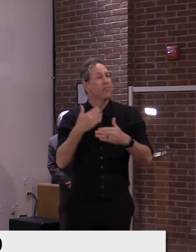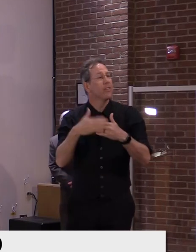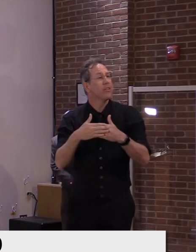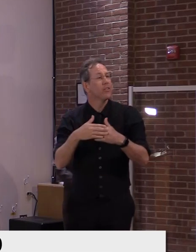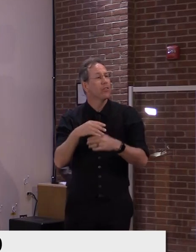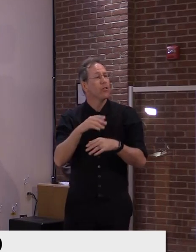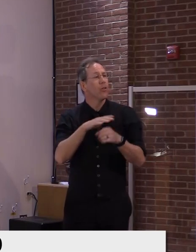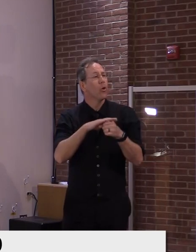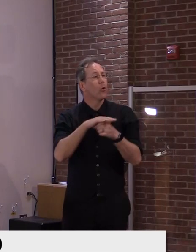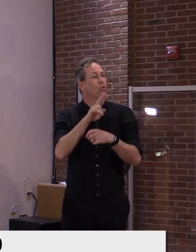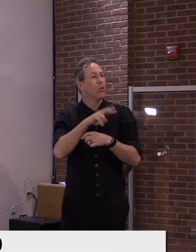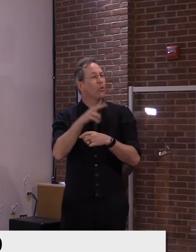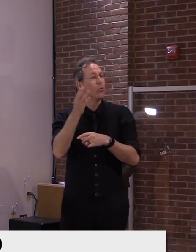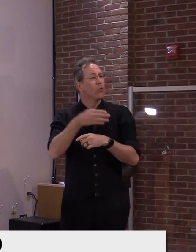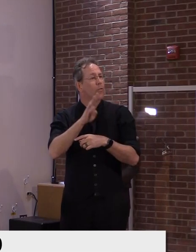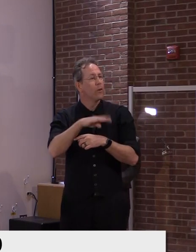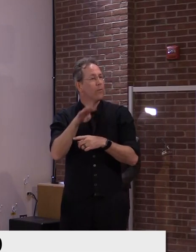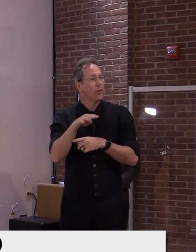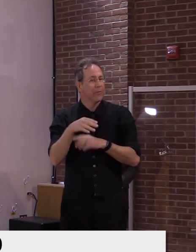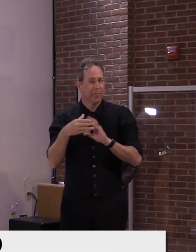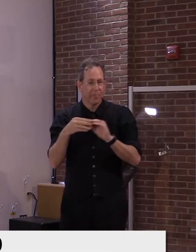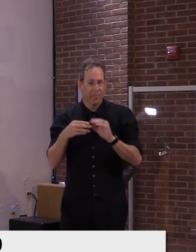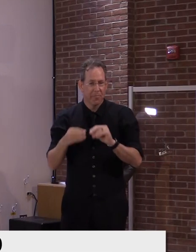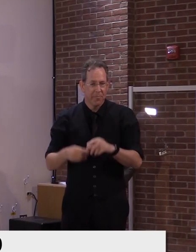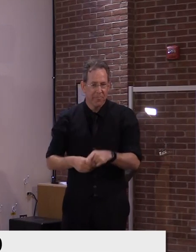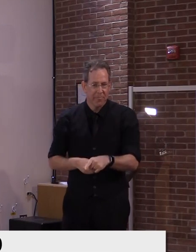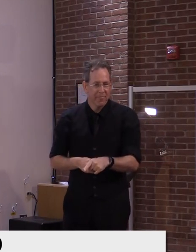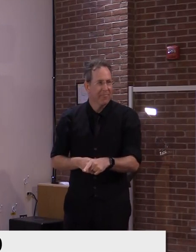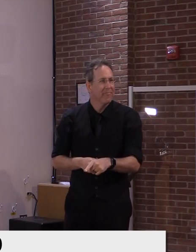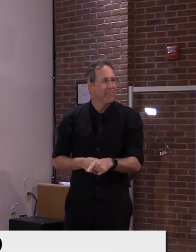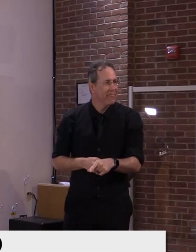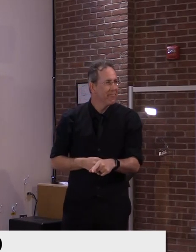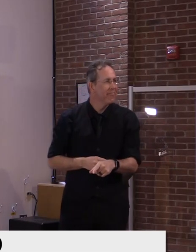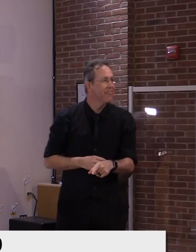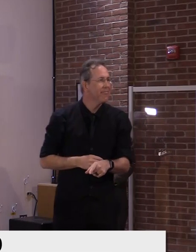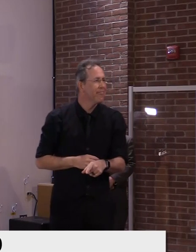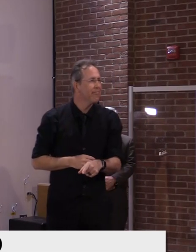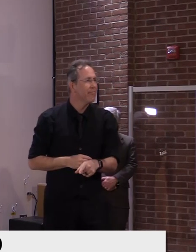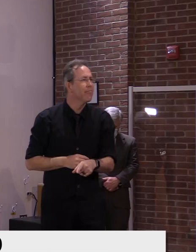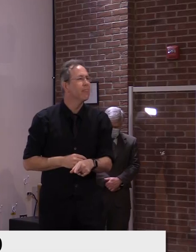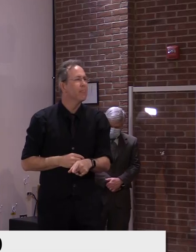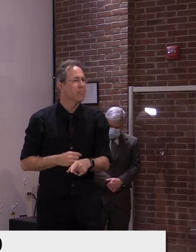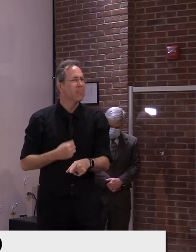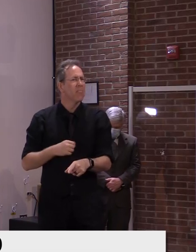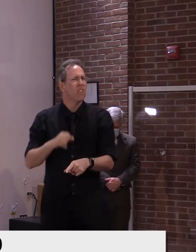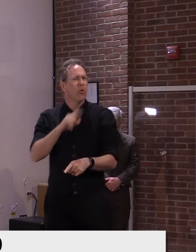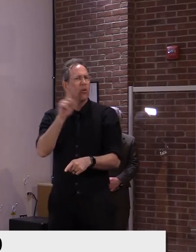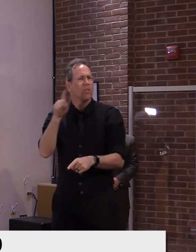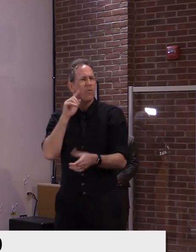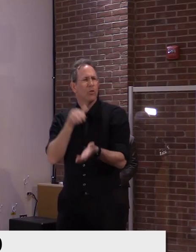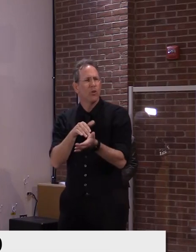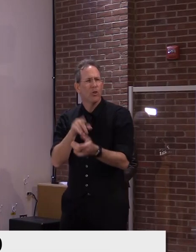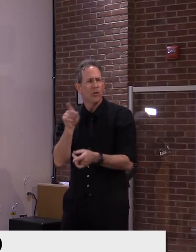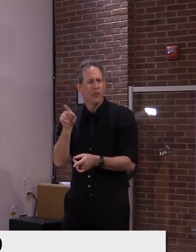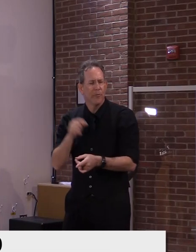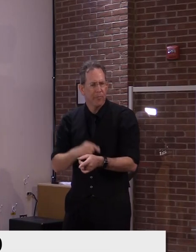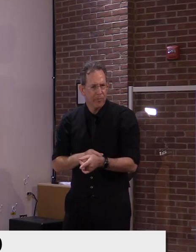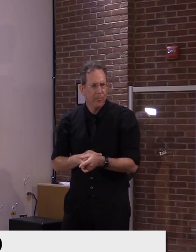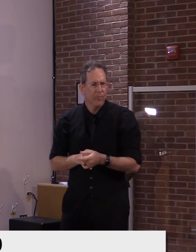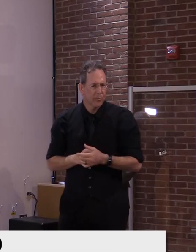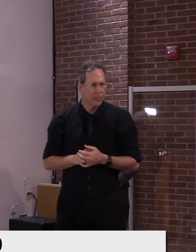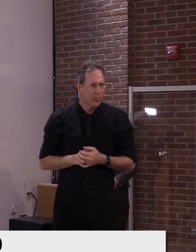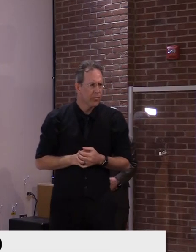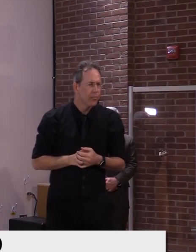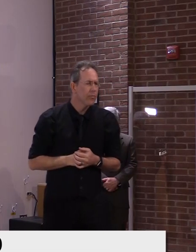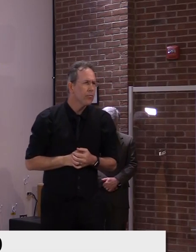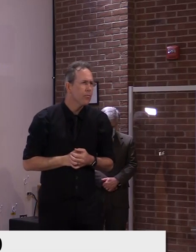Yeah, I had a question for Dr. Levine. I had seen some people concerned that the FDA and CDC recommending pausing Johnson